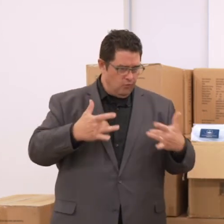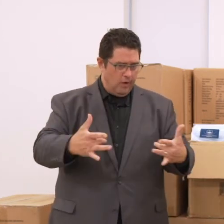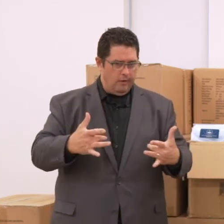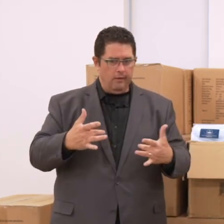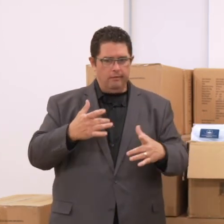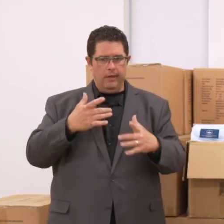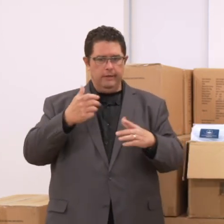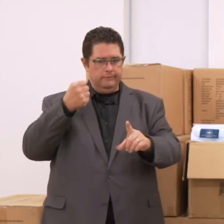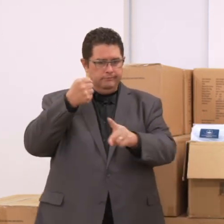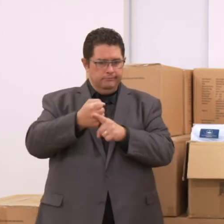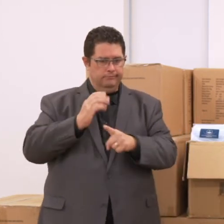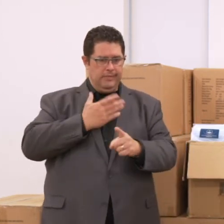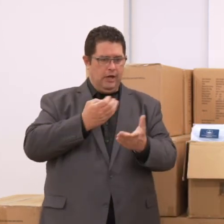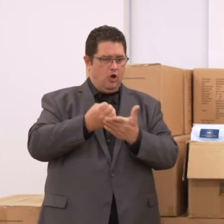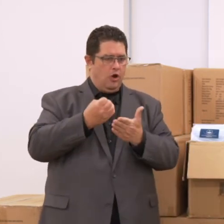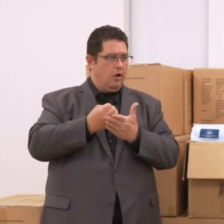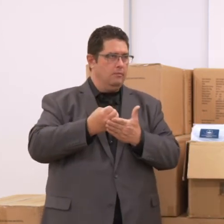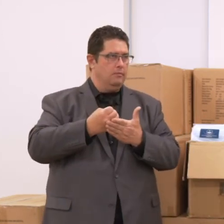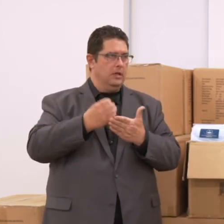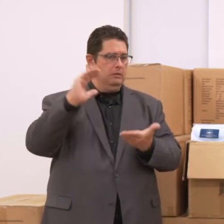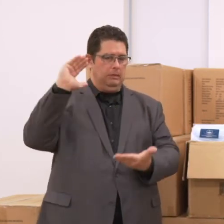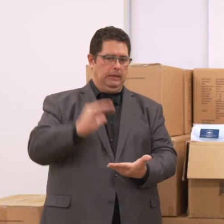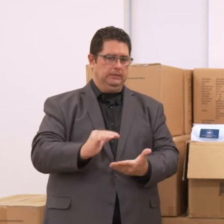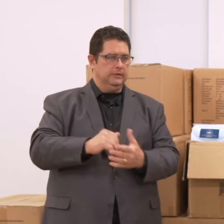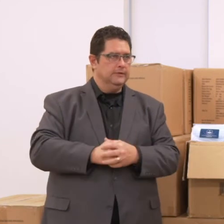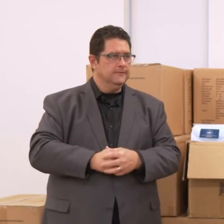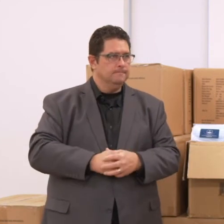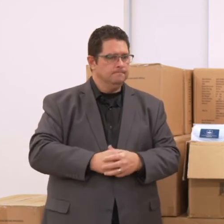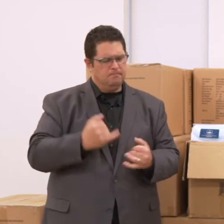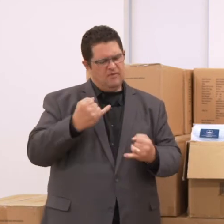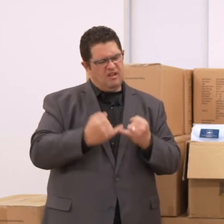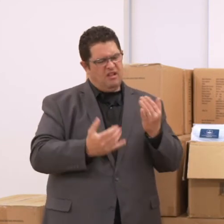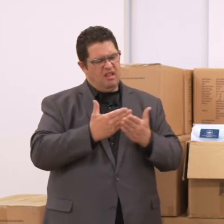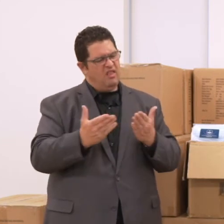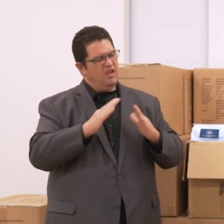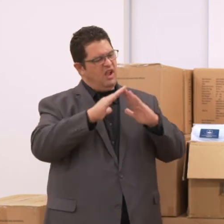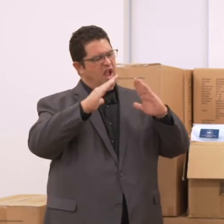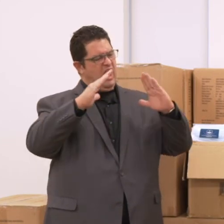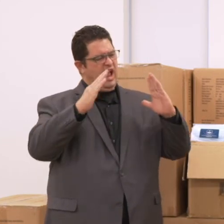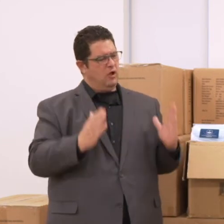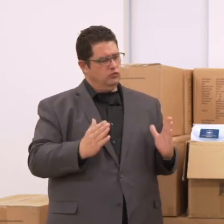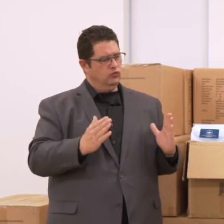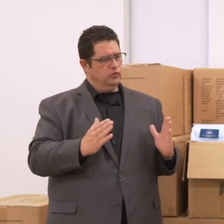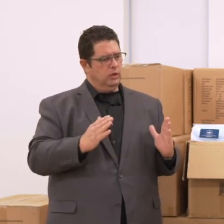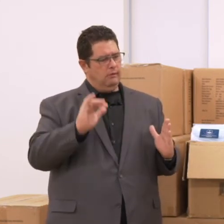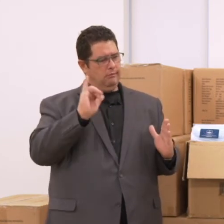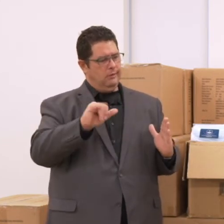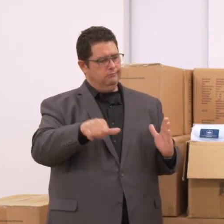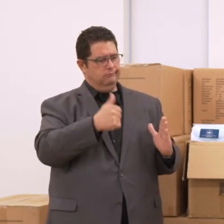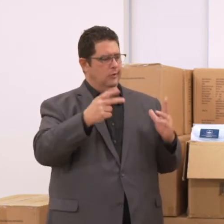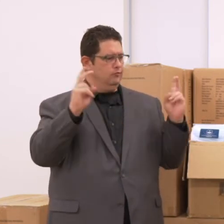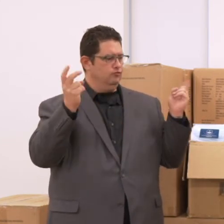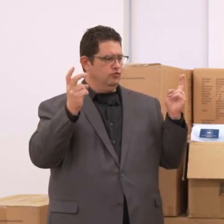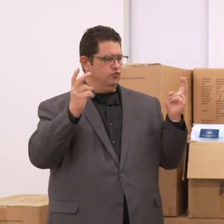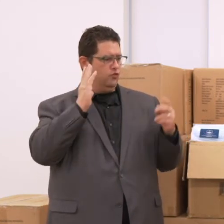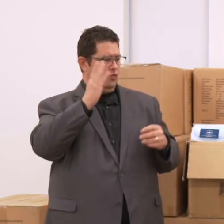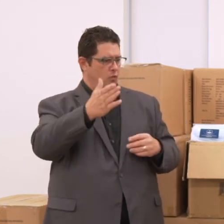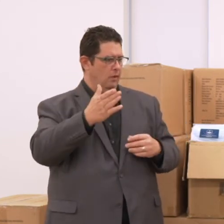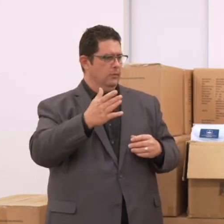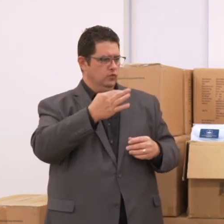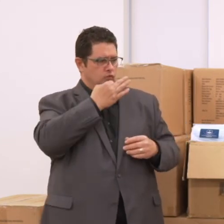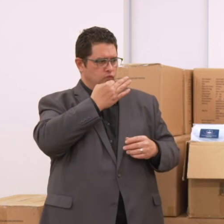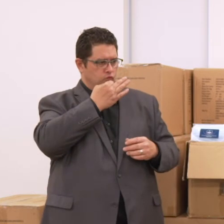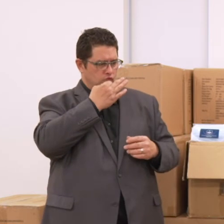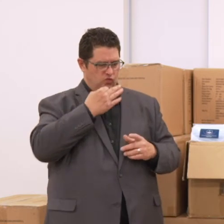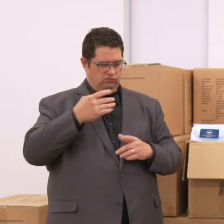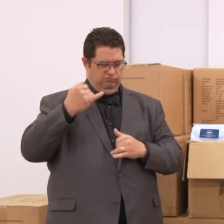impacts our economy in a much less dramatic way. And last thing, if you can speak to housing as well, that's another issue that's going to be coming up for many folks